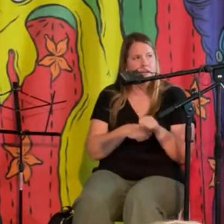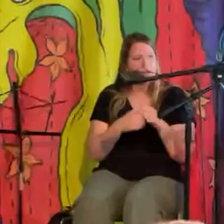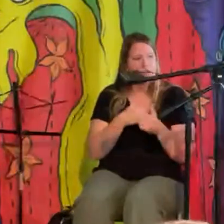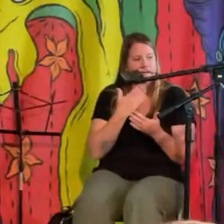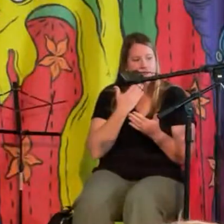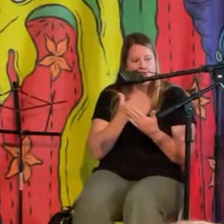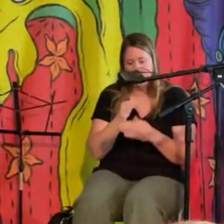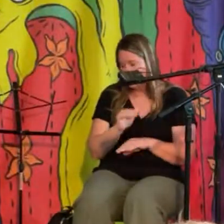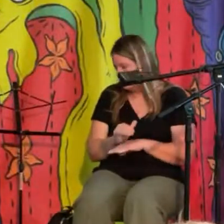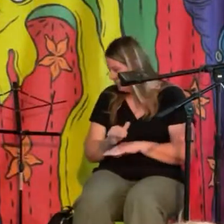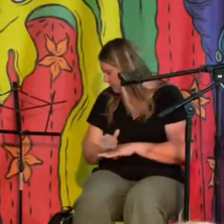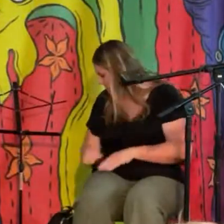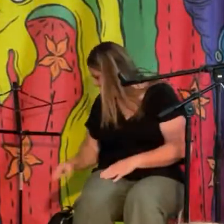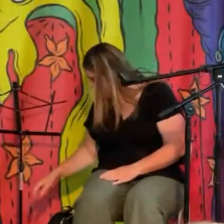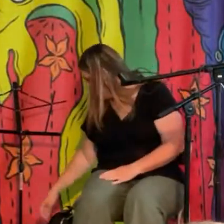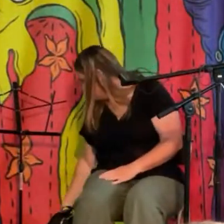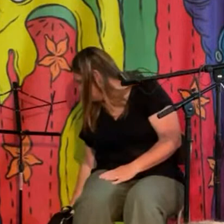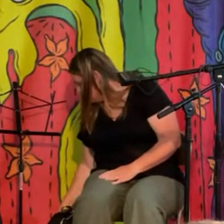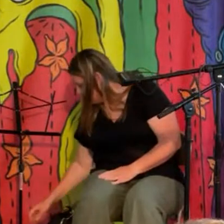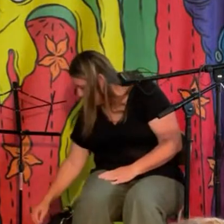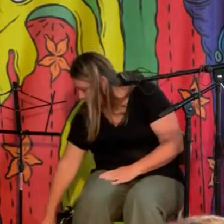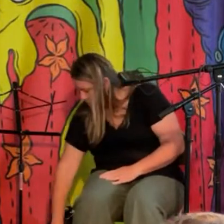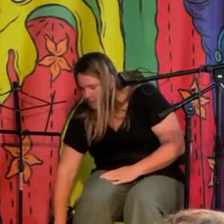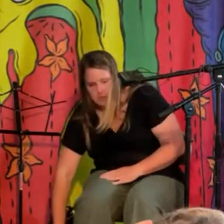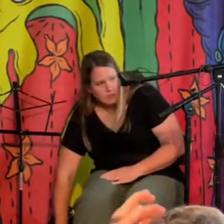a good evening. Thank you so much. Thank you so much.